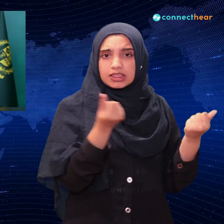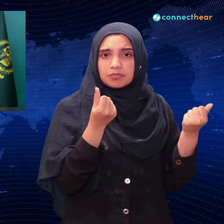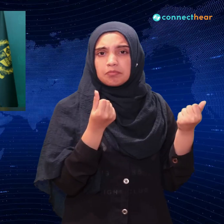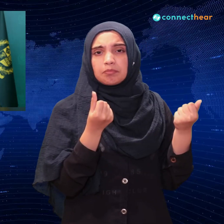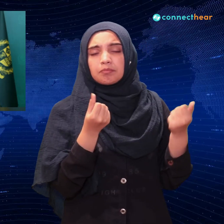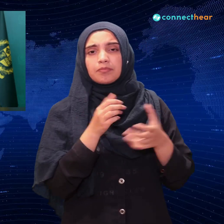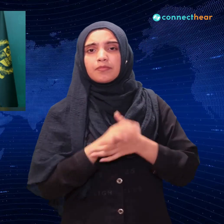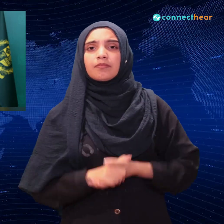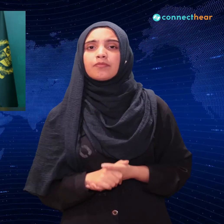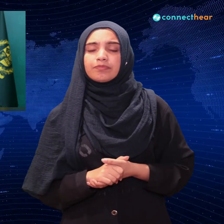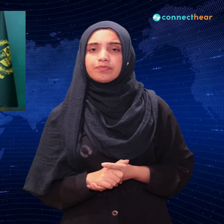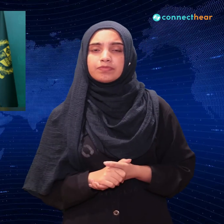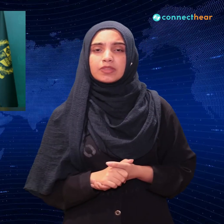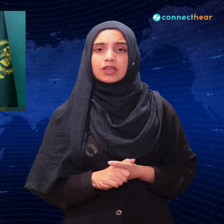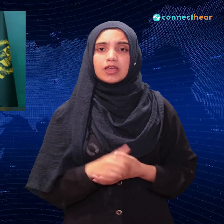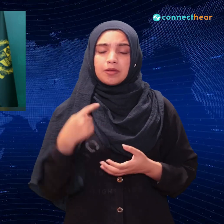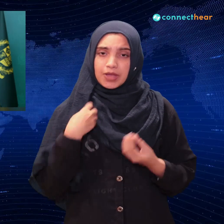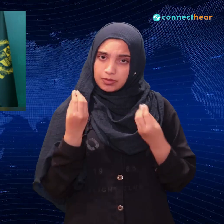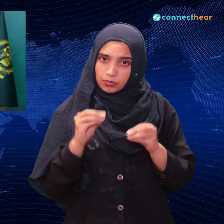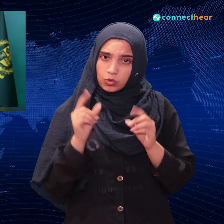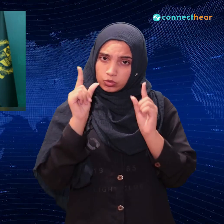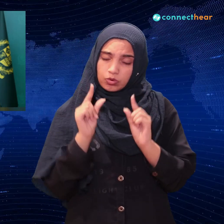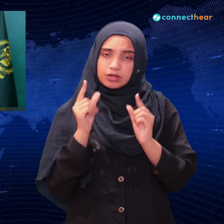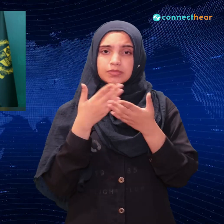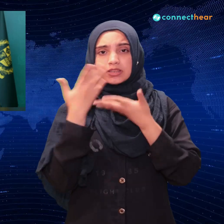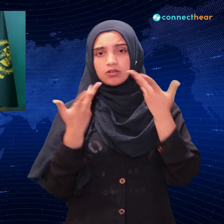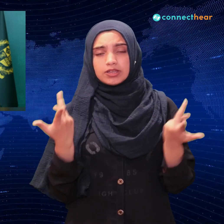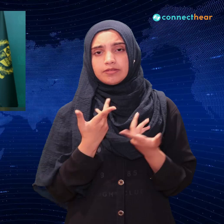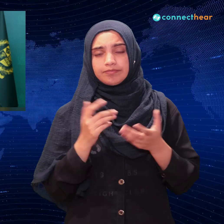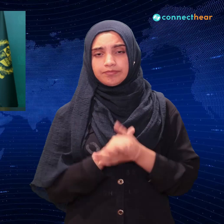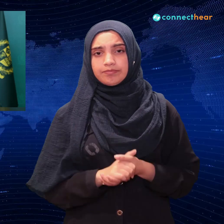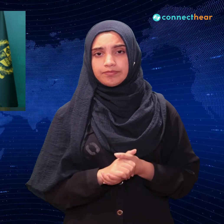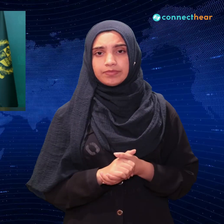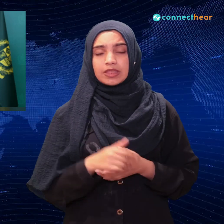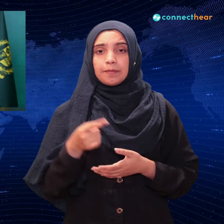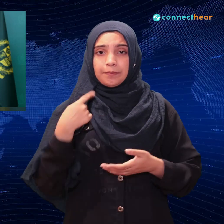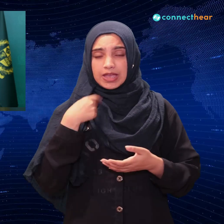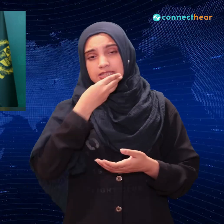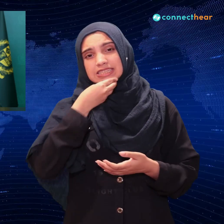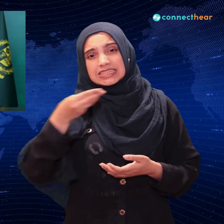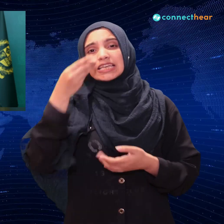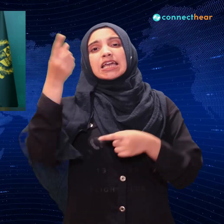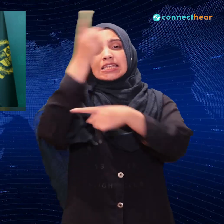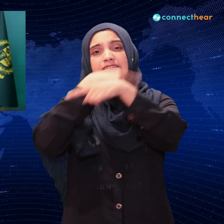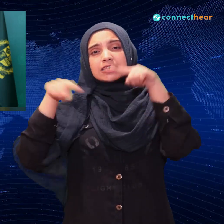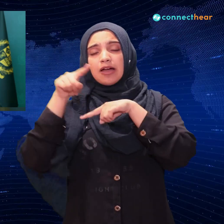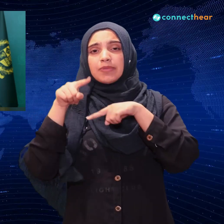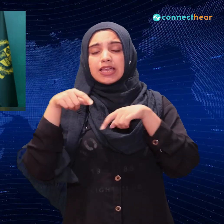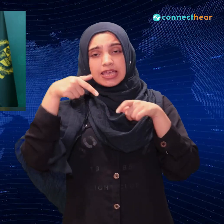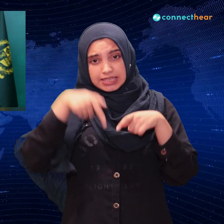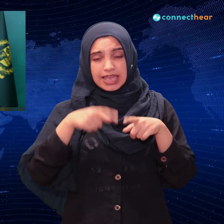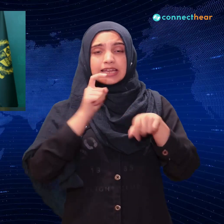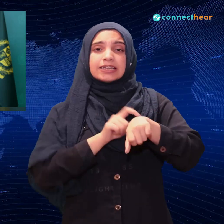So I end my talk, Mr. President, by urging everyone that this is a critical time